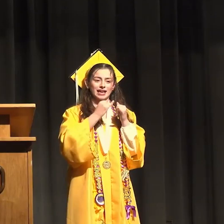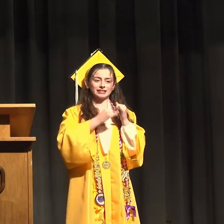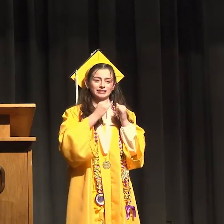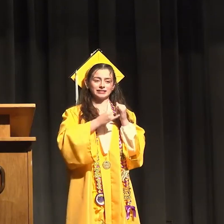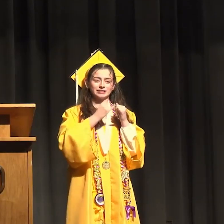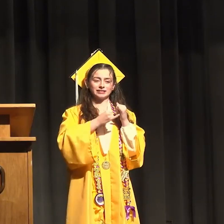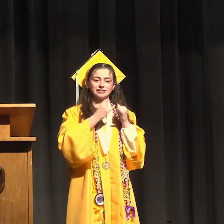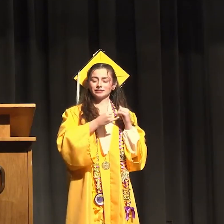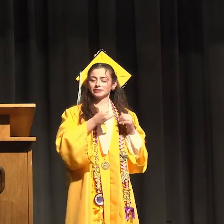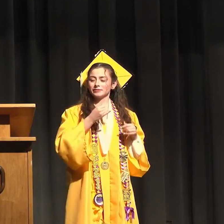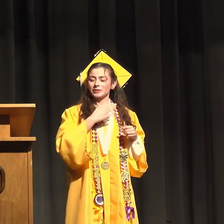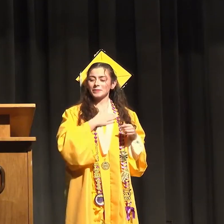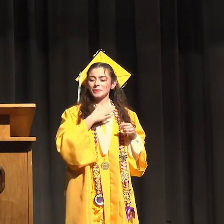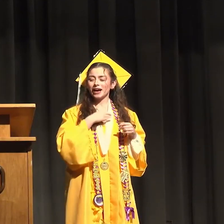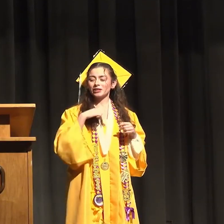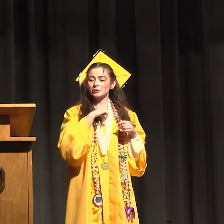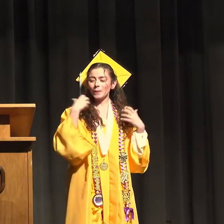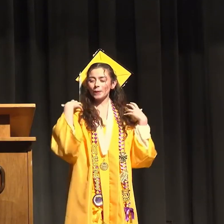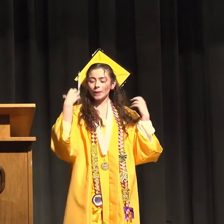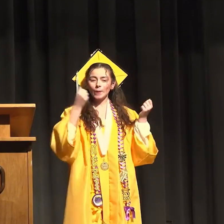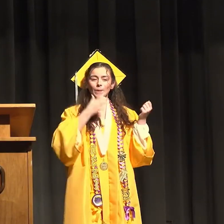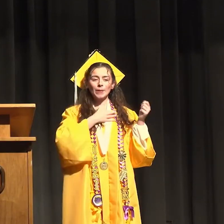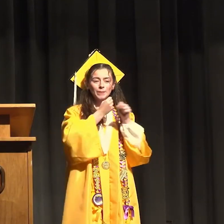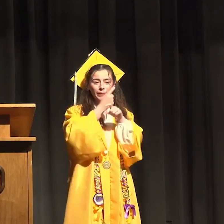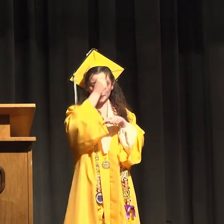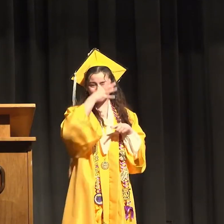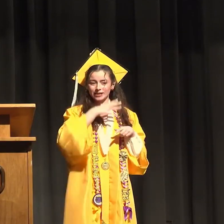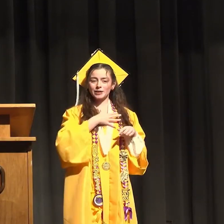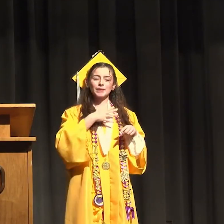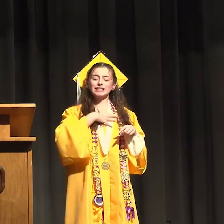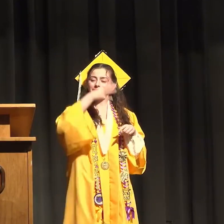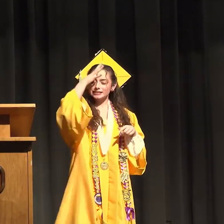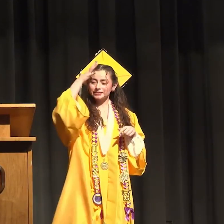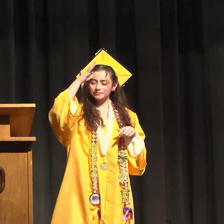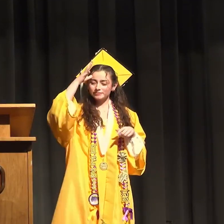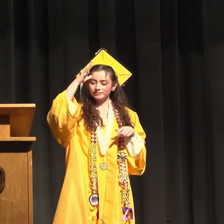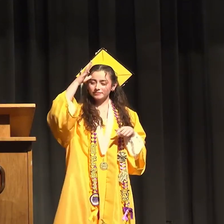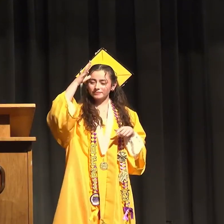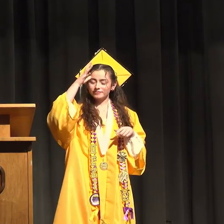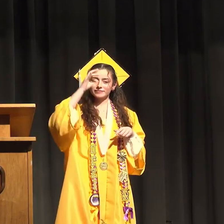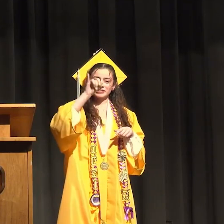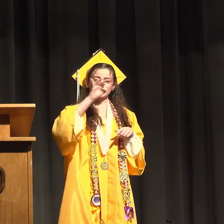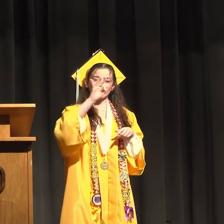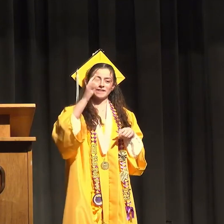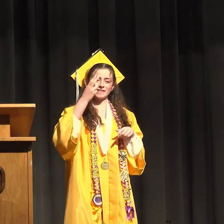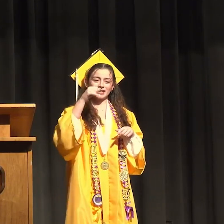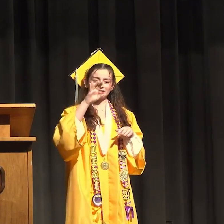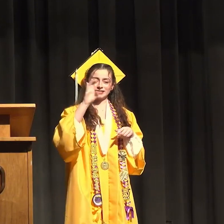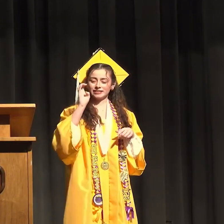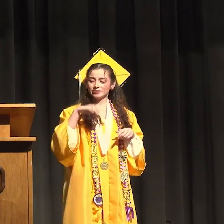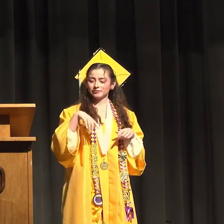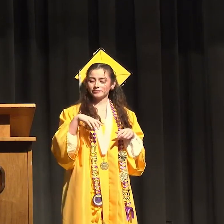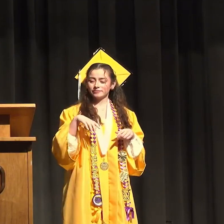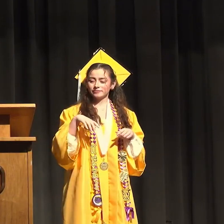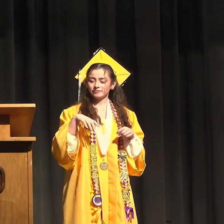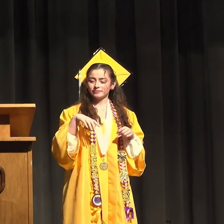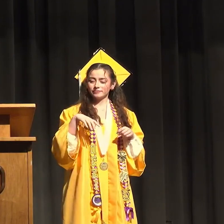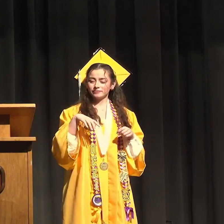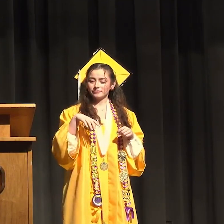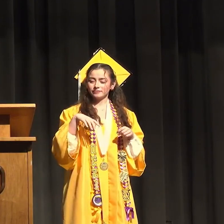The third, my superhero, my Batman, my father,